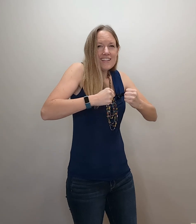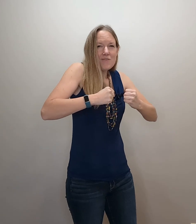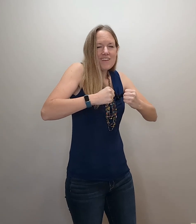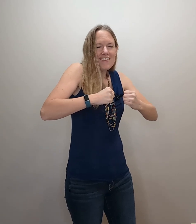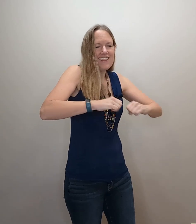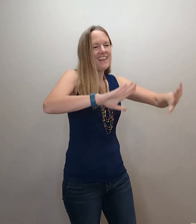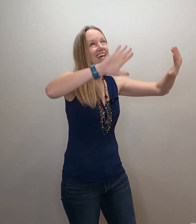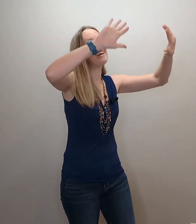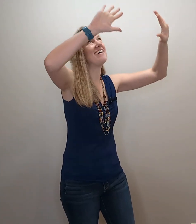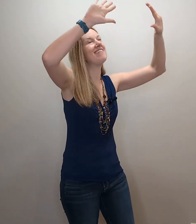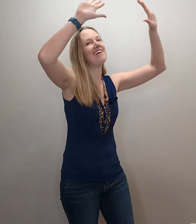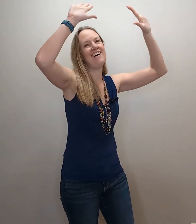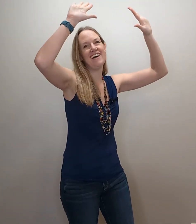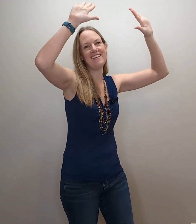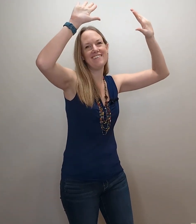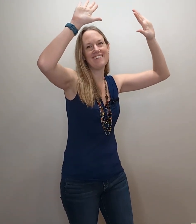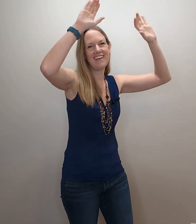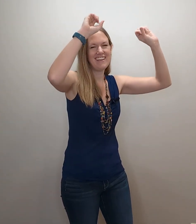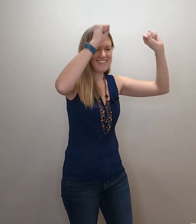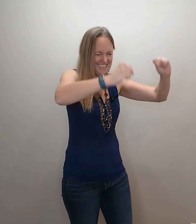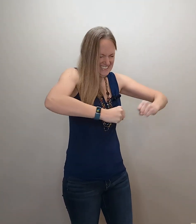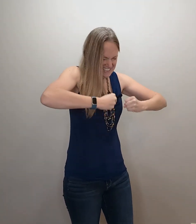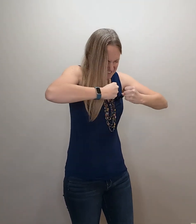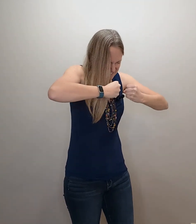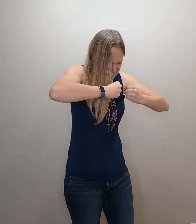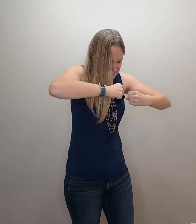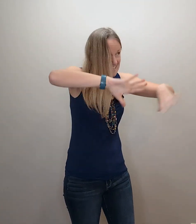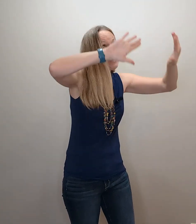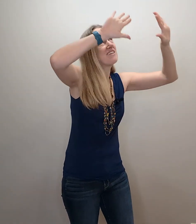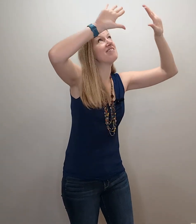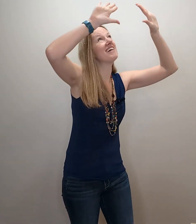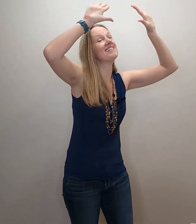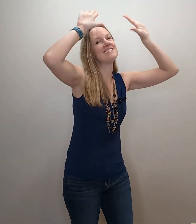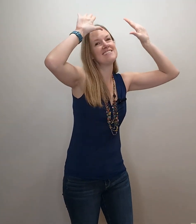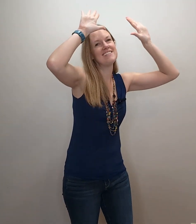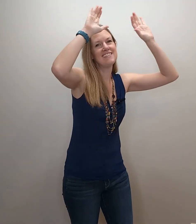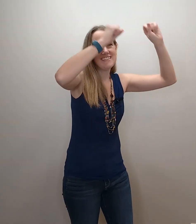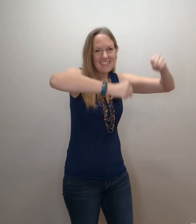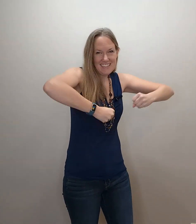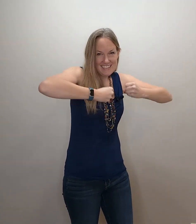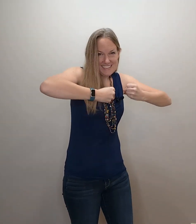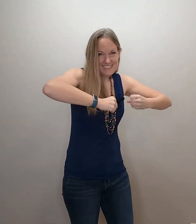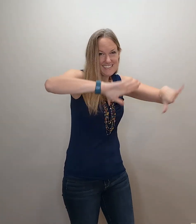then we're going to let it go to God, okay? Sacrifice.